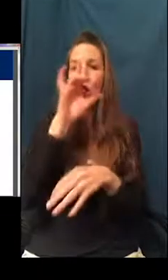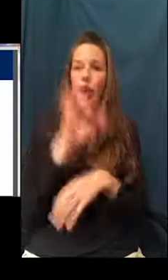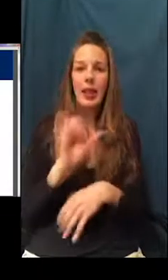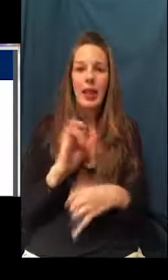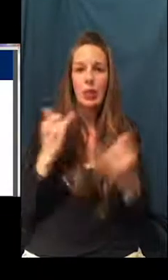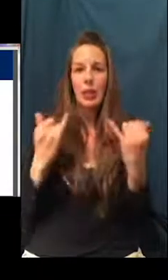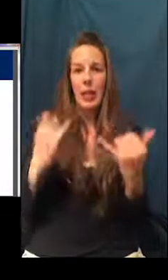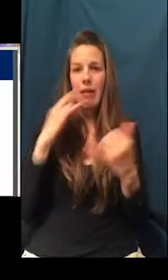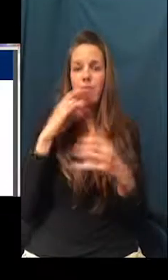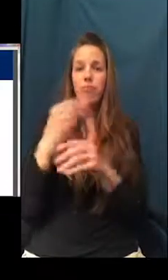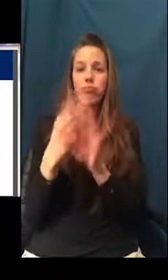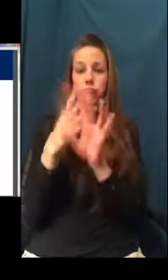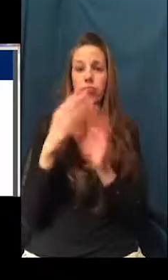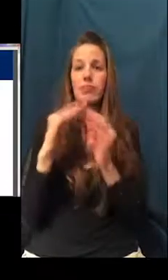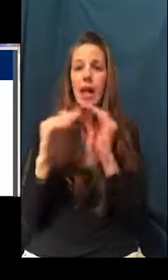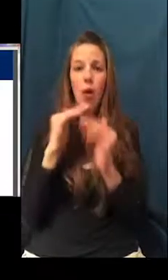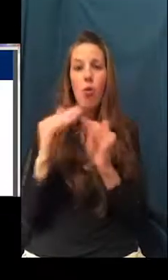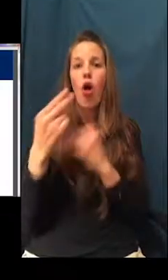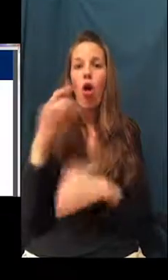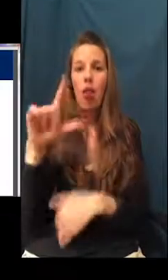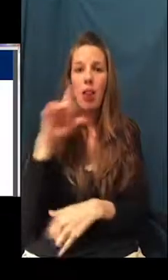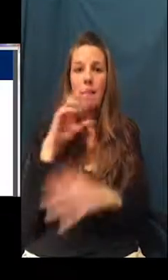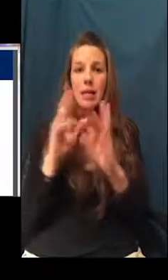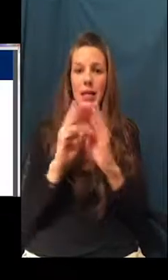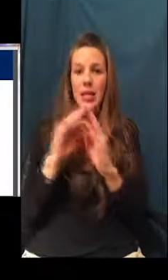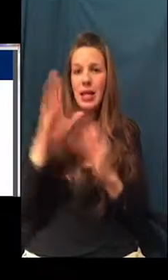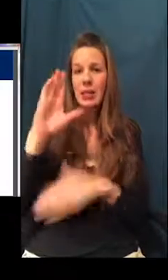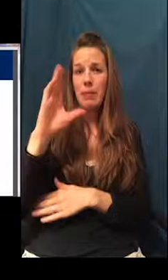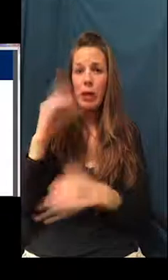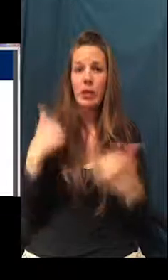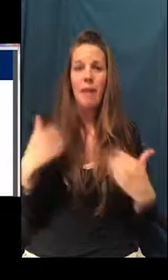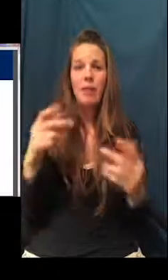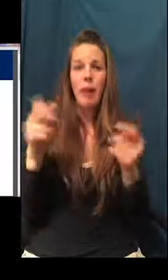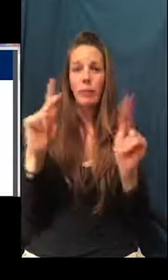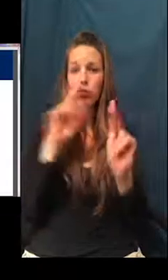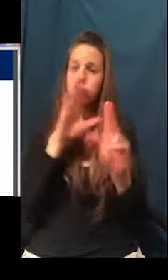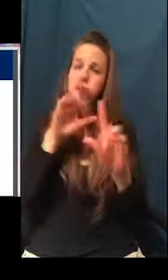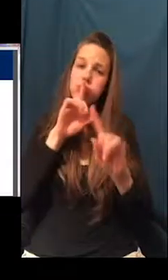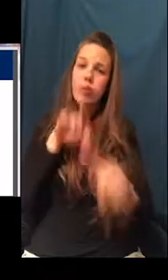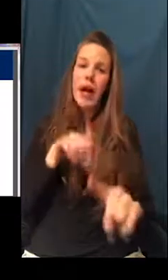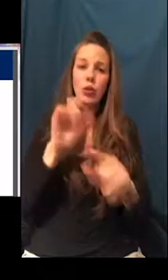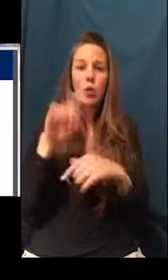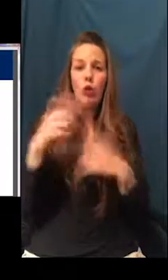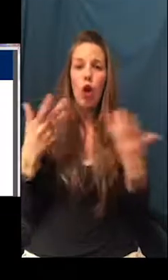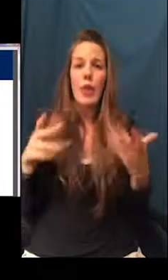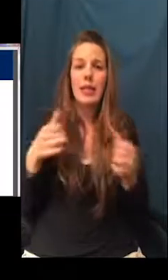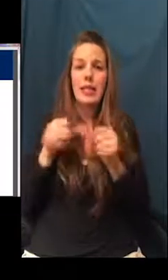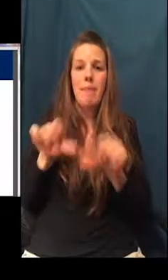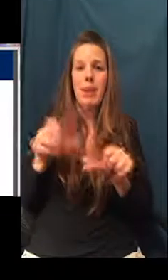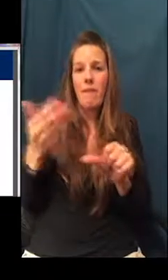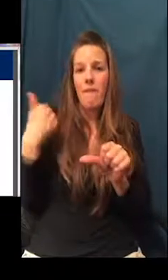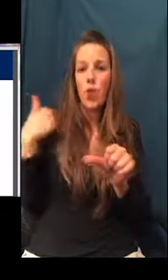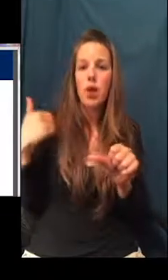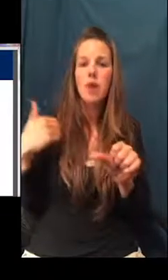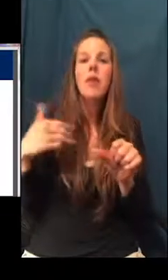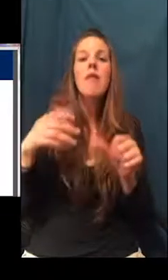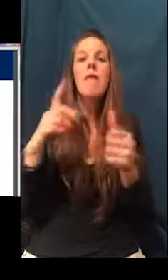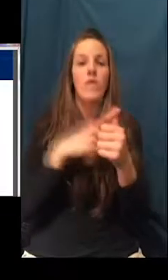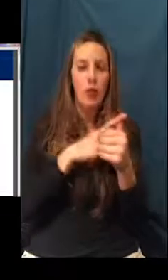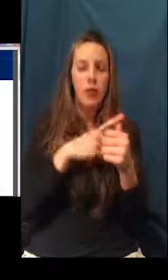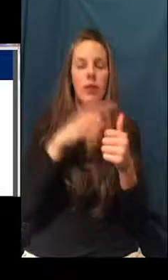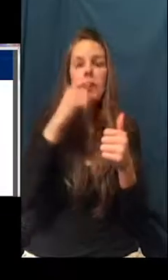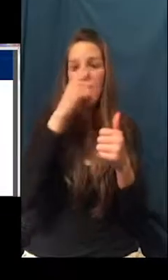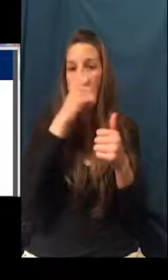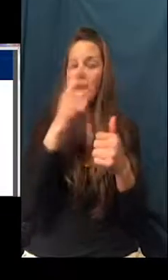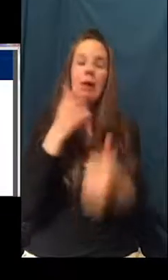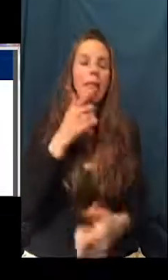today's virtual town hall. The speakers have the opportunity to answer questions that were submitted ahead of time first. I will